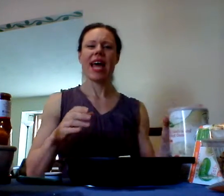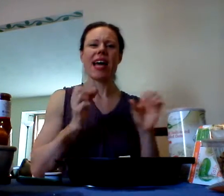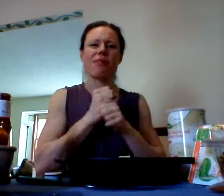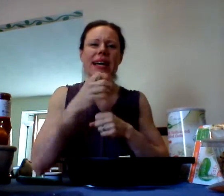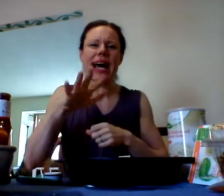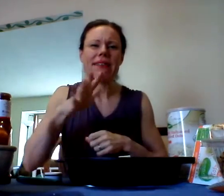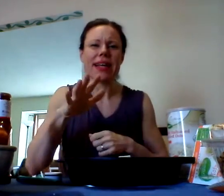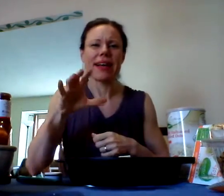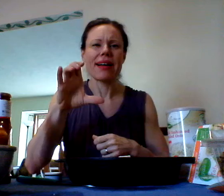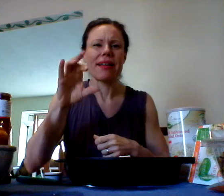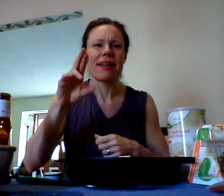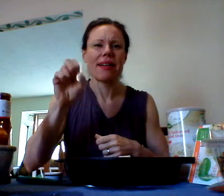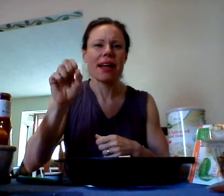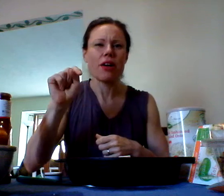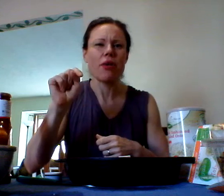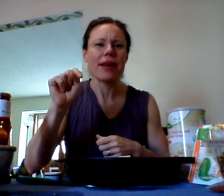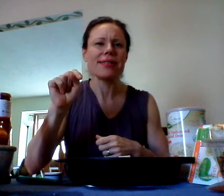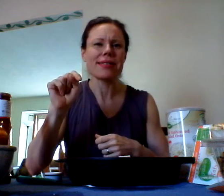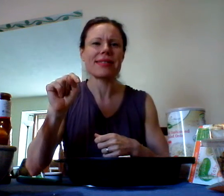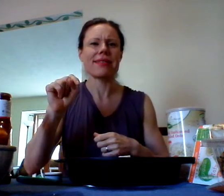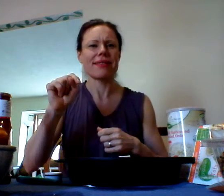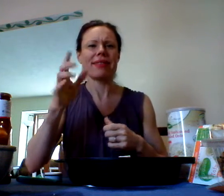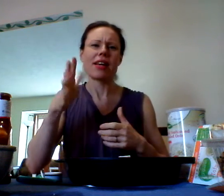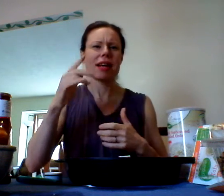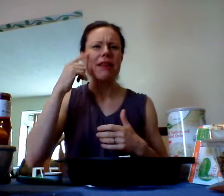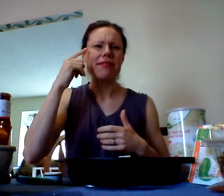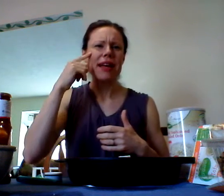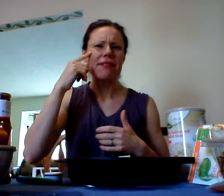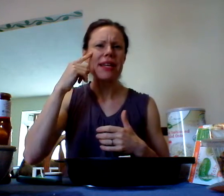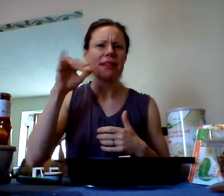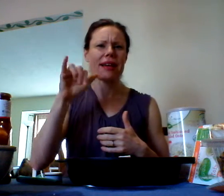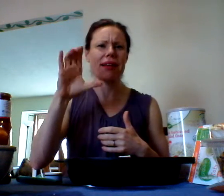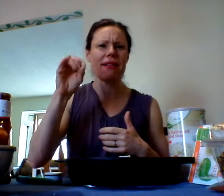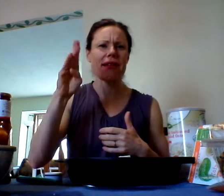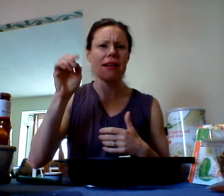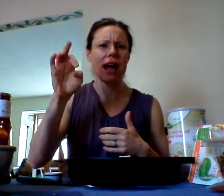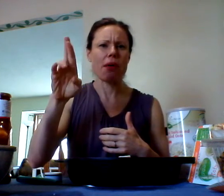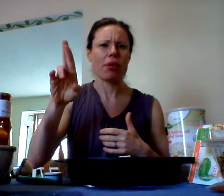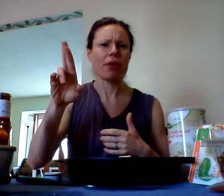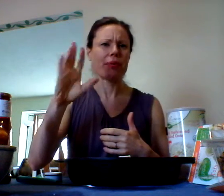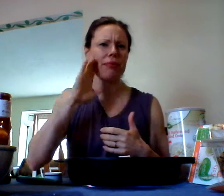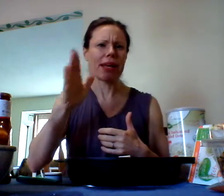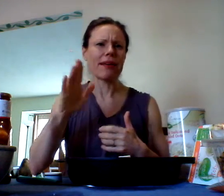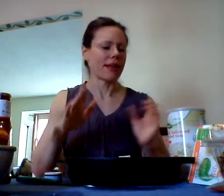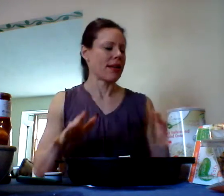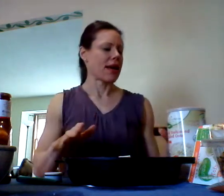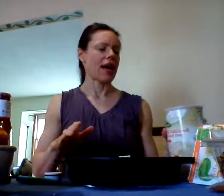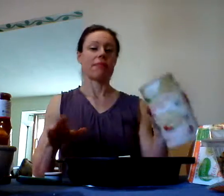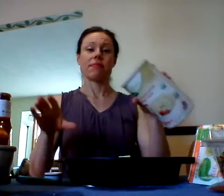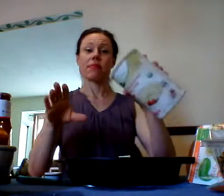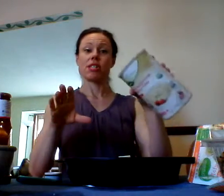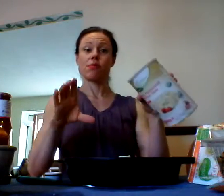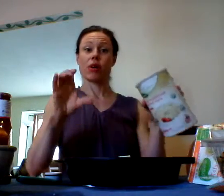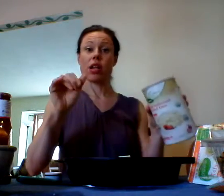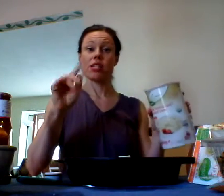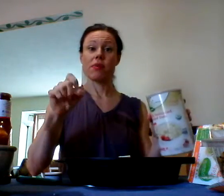It'll make kind of like a crust, kind of think like a cobbler would be. Sprinkle on some